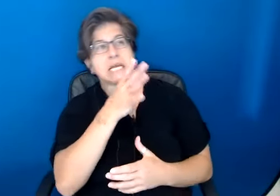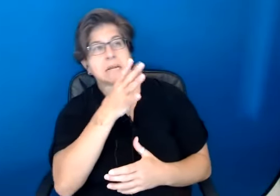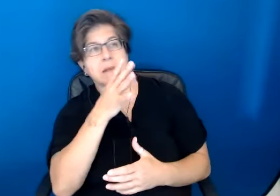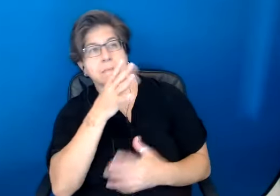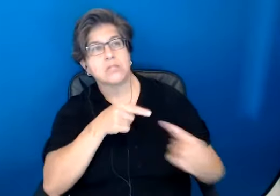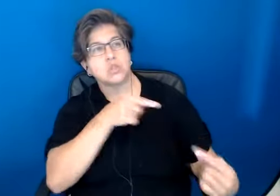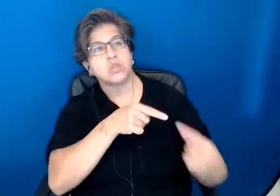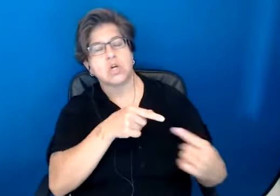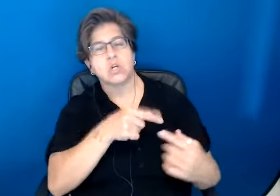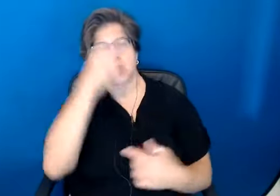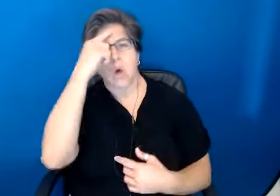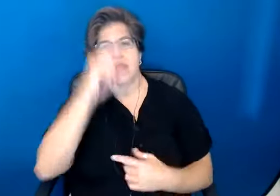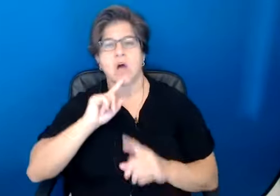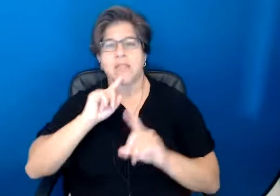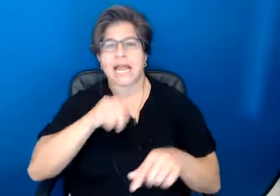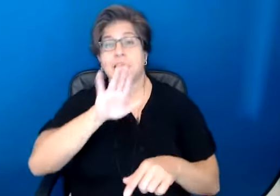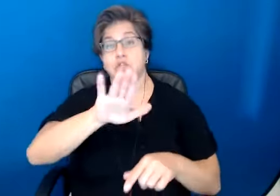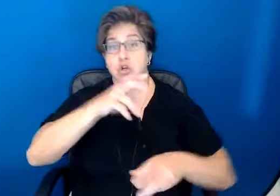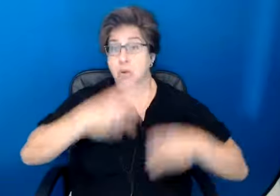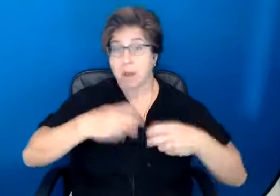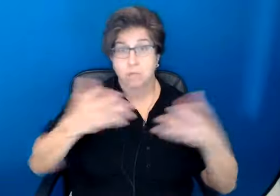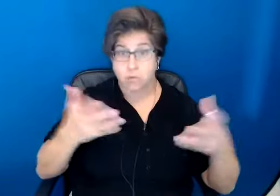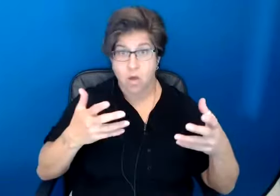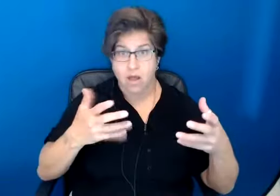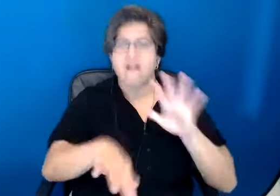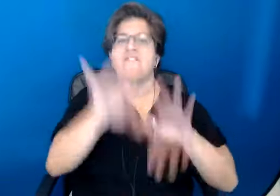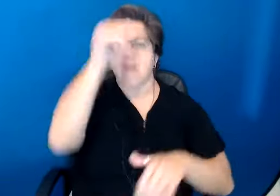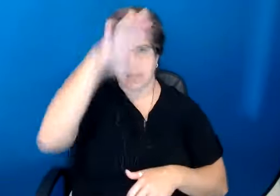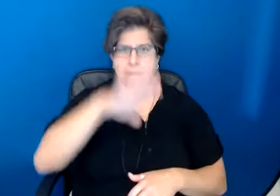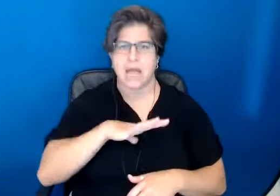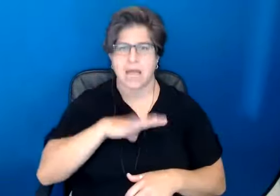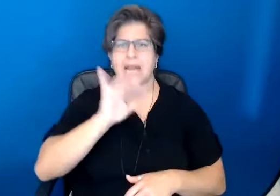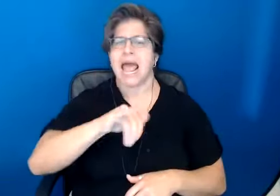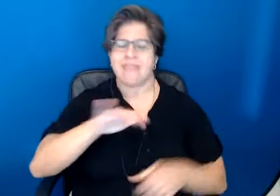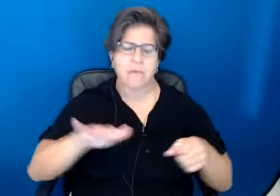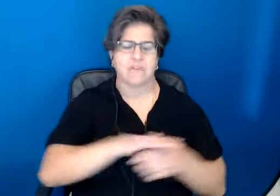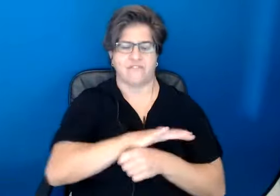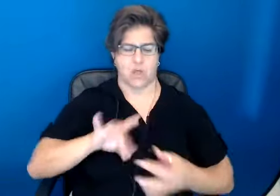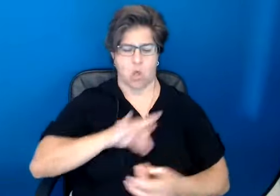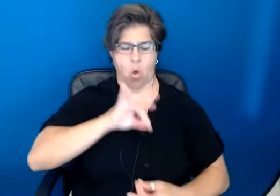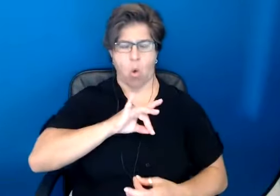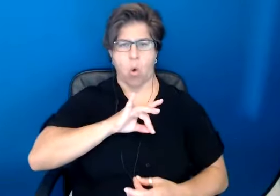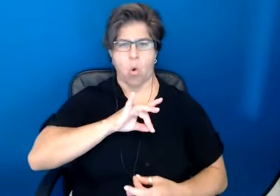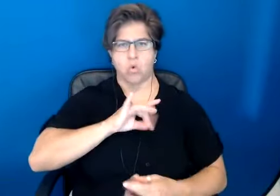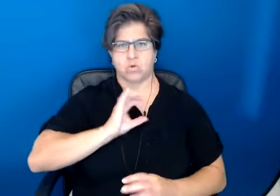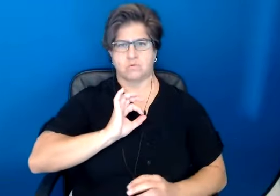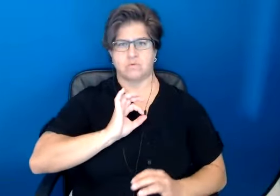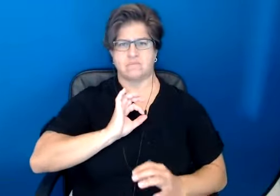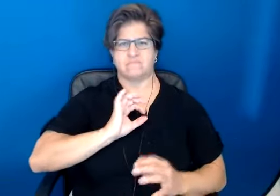I cope? And so I was back in that wee victim mode again. Poor me. Self-pity drove me.